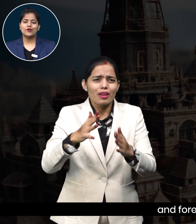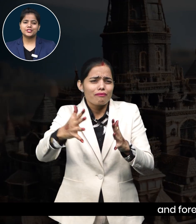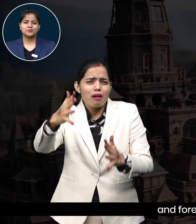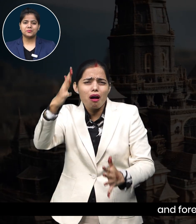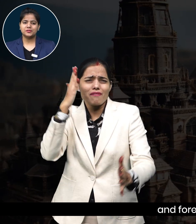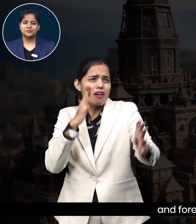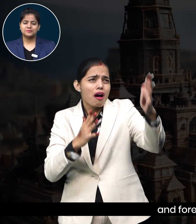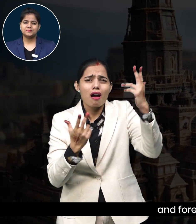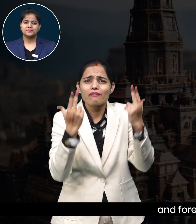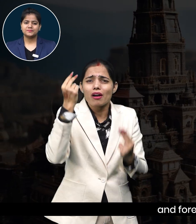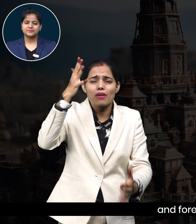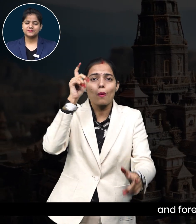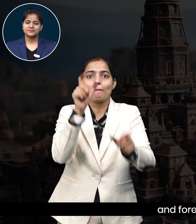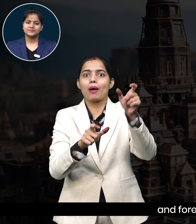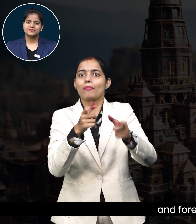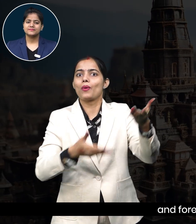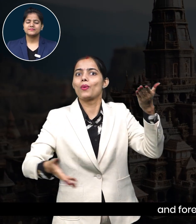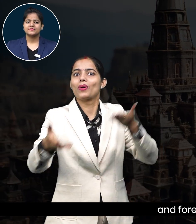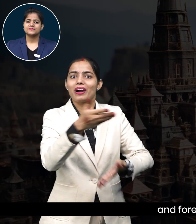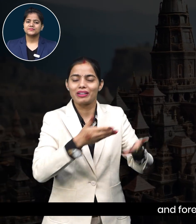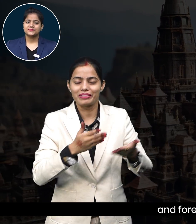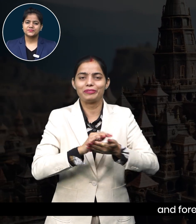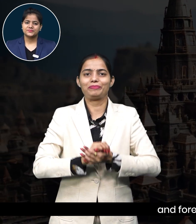and forest people.